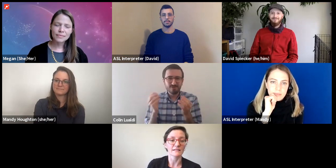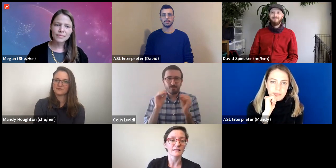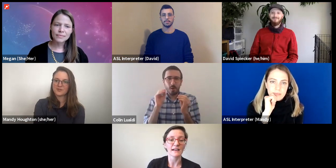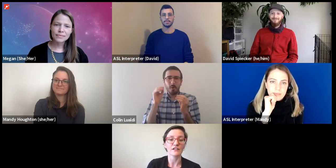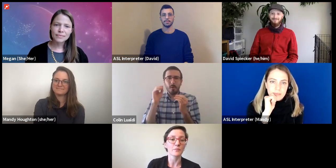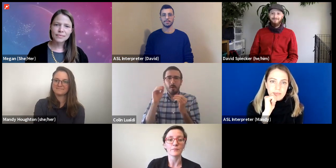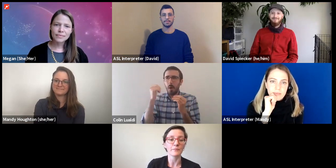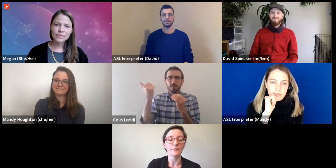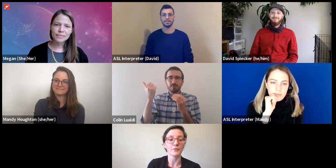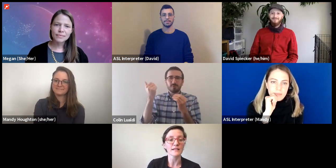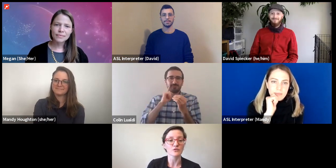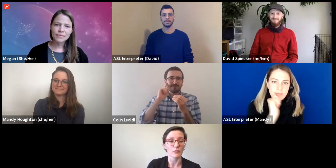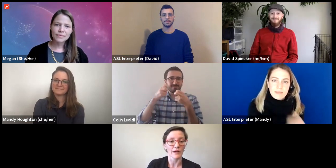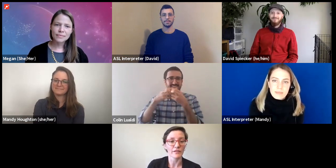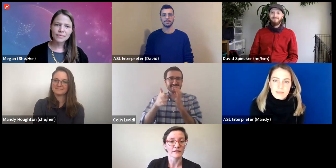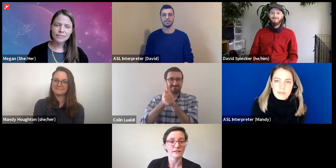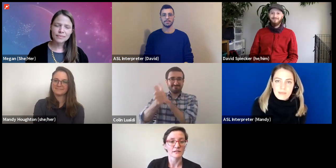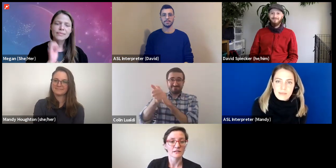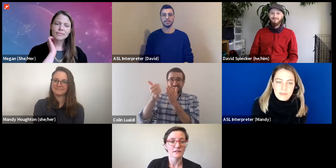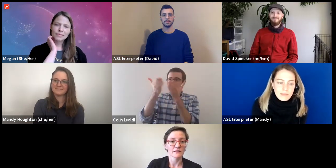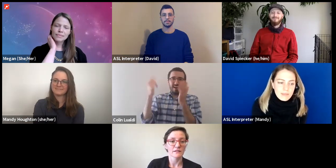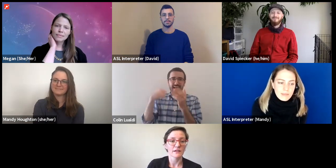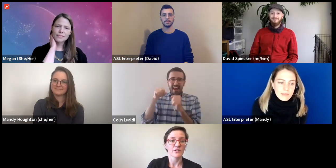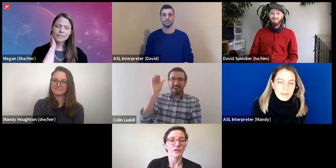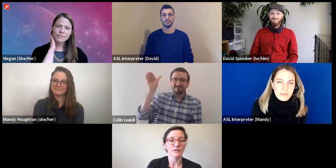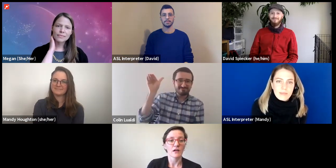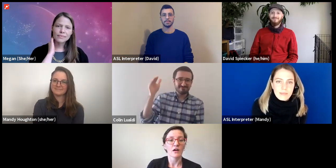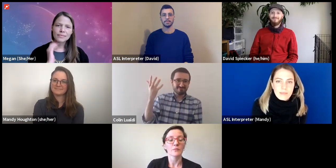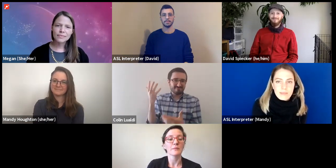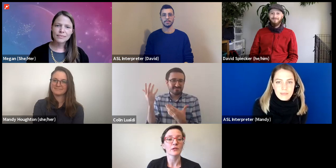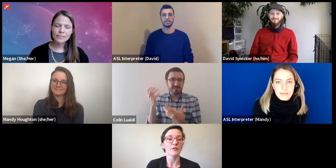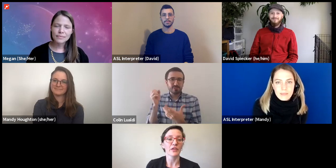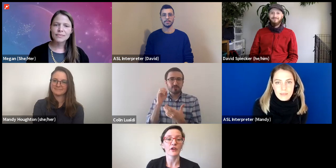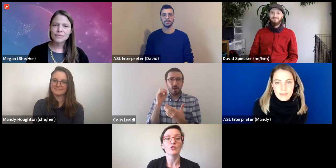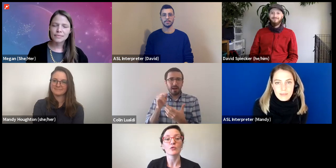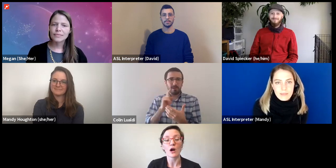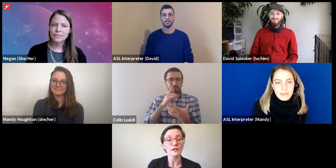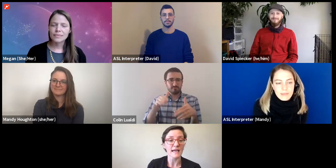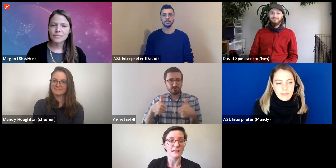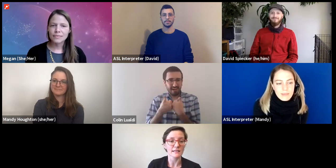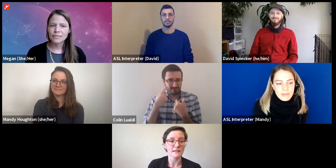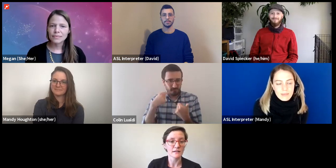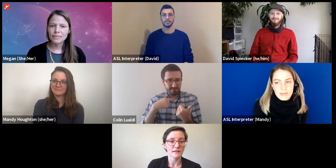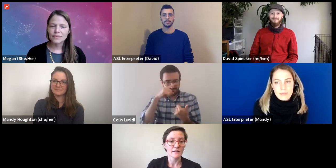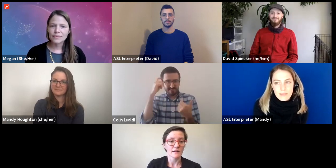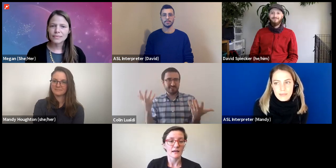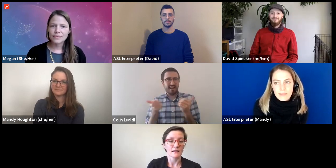I can kind of brainstorm with. All the people out there who are